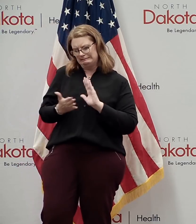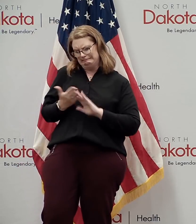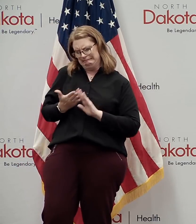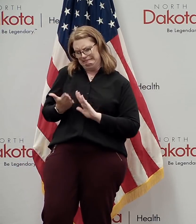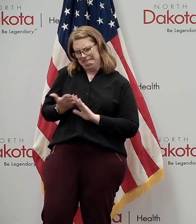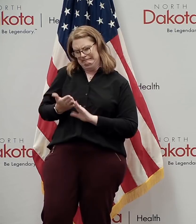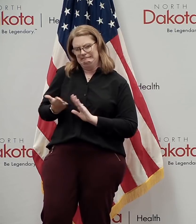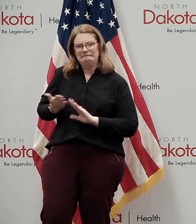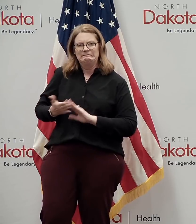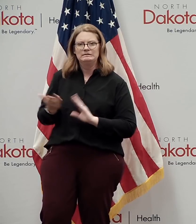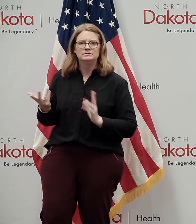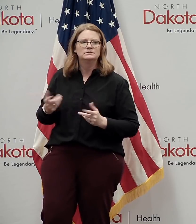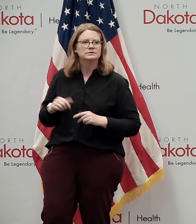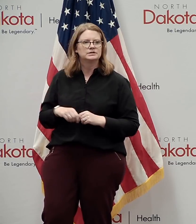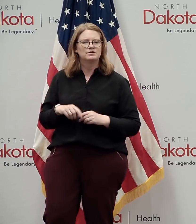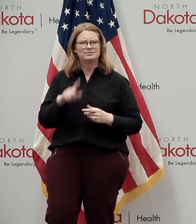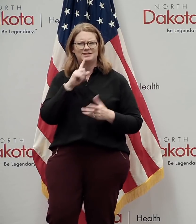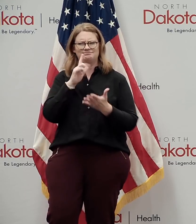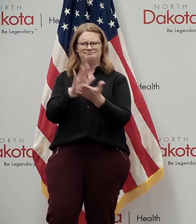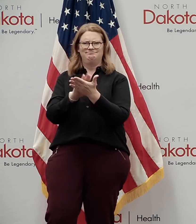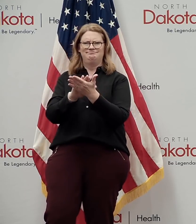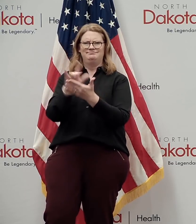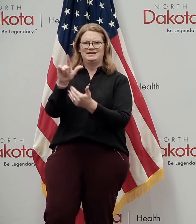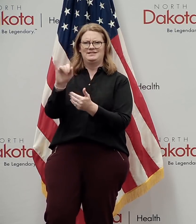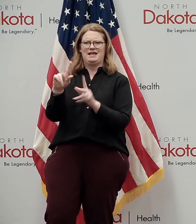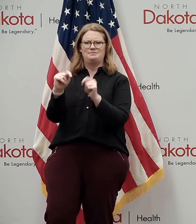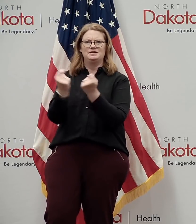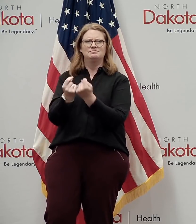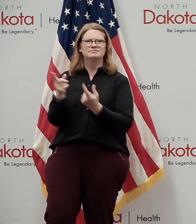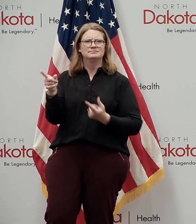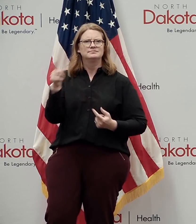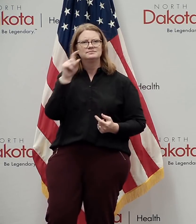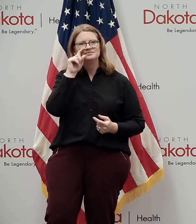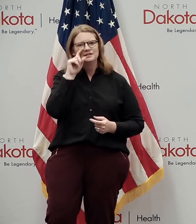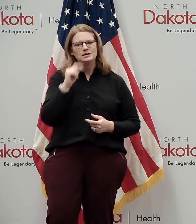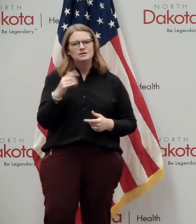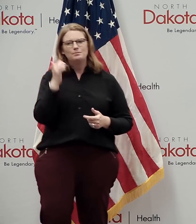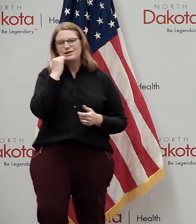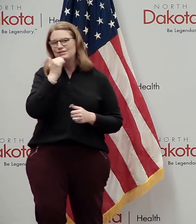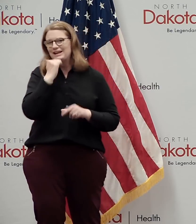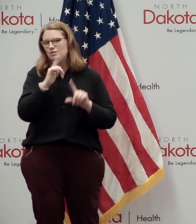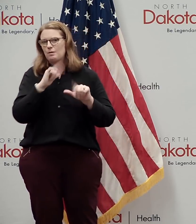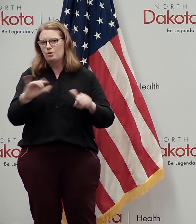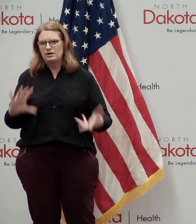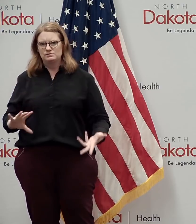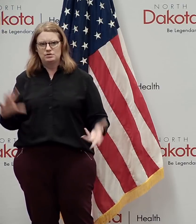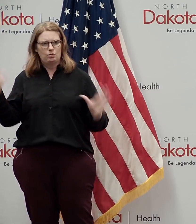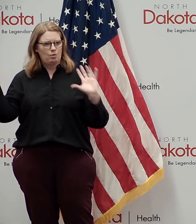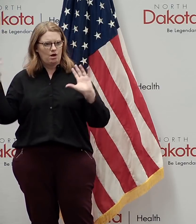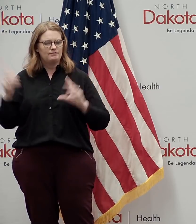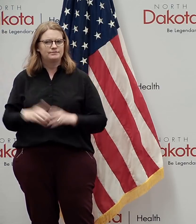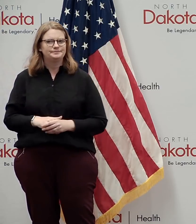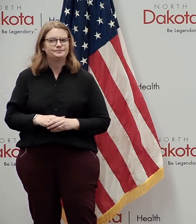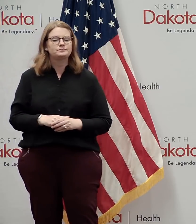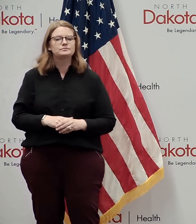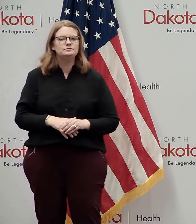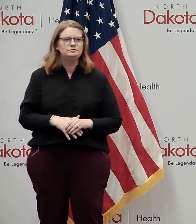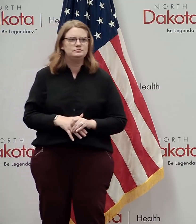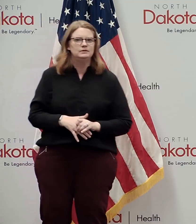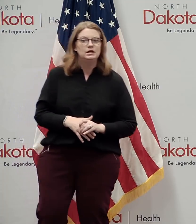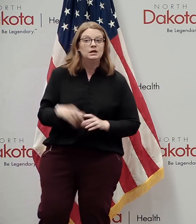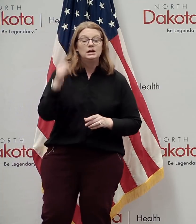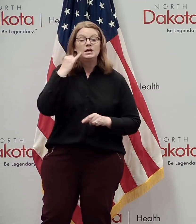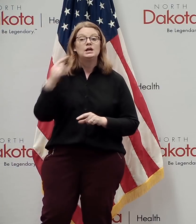day's work. So again, credit to them, but it threw off our daily reporting a little bit. And if you go back, all the